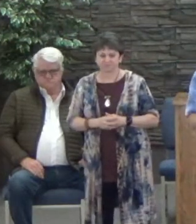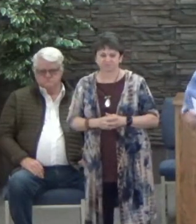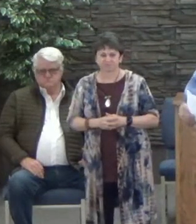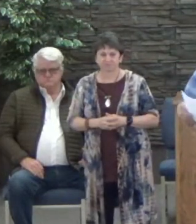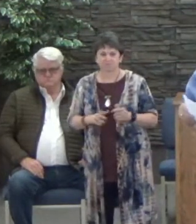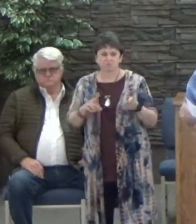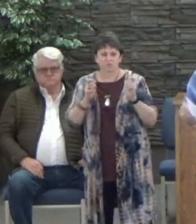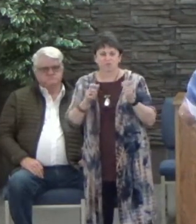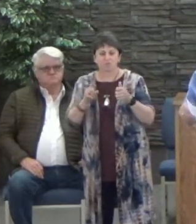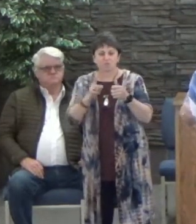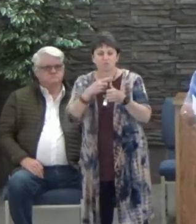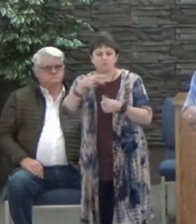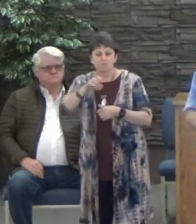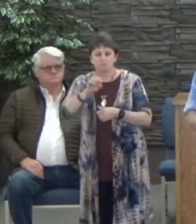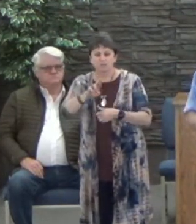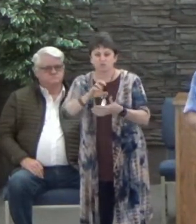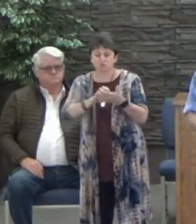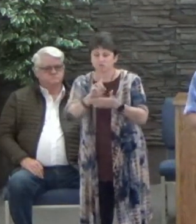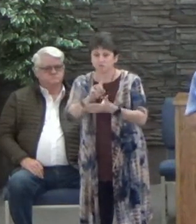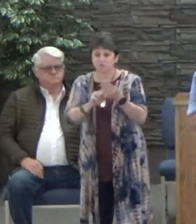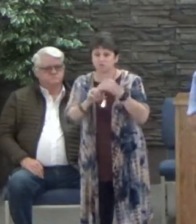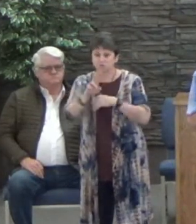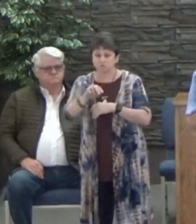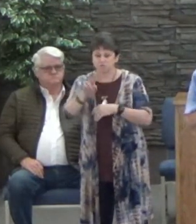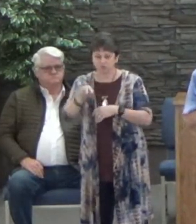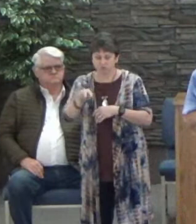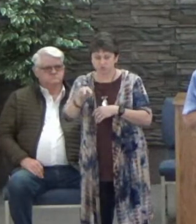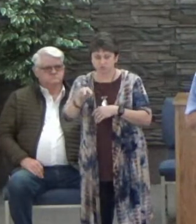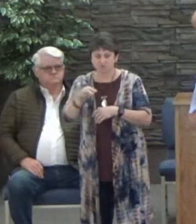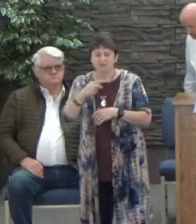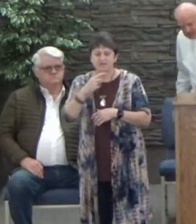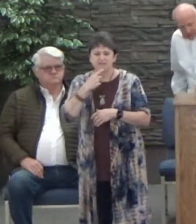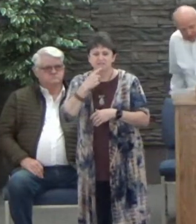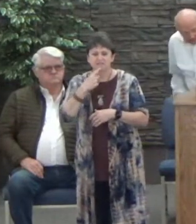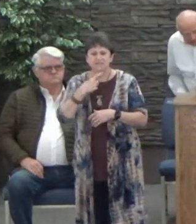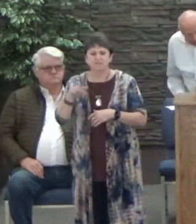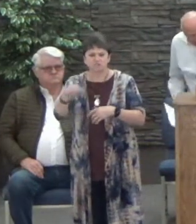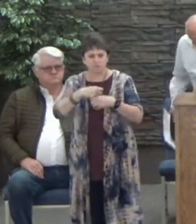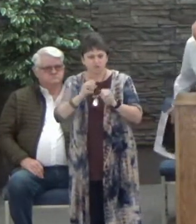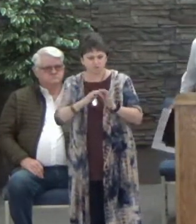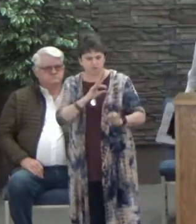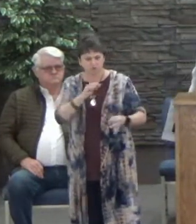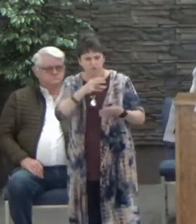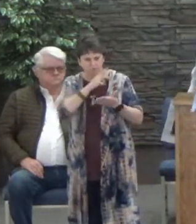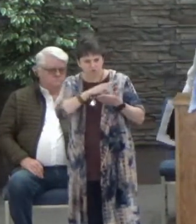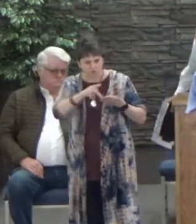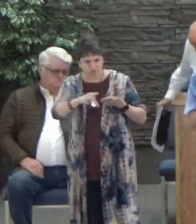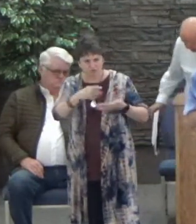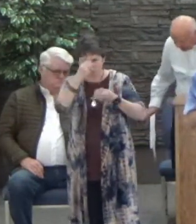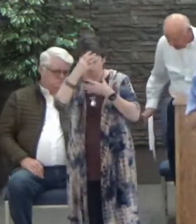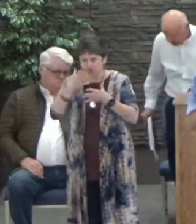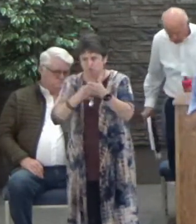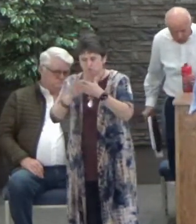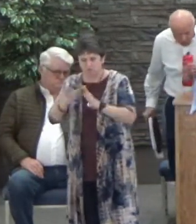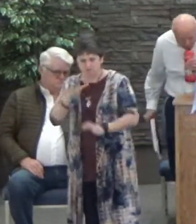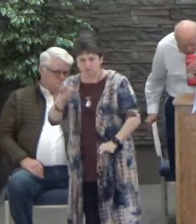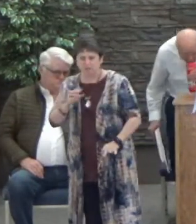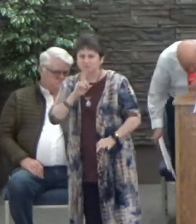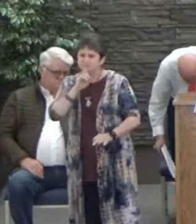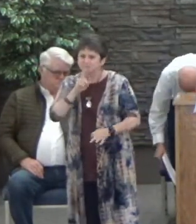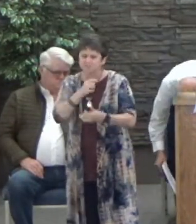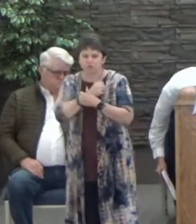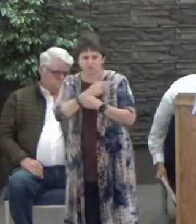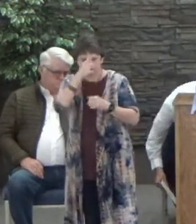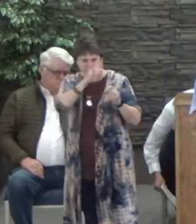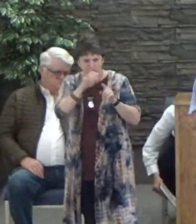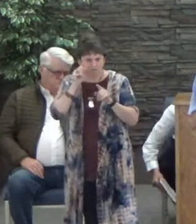Real quickly, 1 Peter chapter 1, verse 22. Since you have purified your souls in obeying the truth through the Spirit in sincere love of the